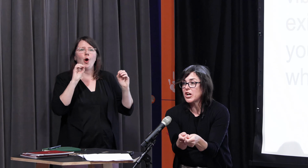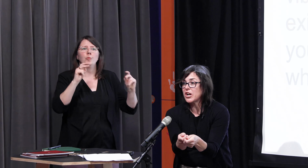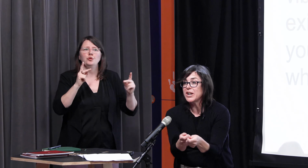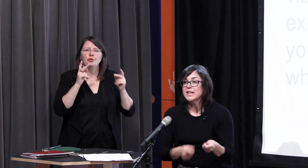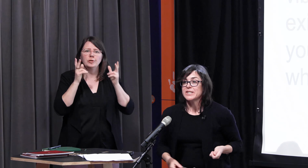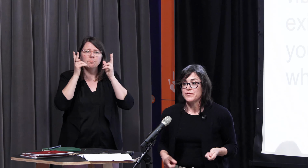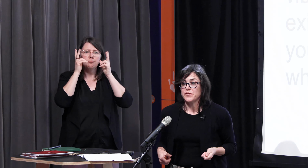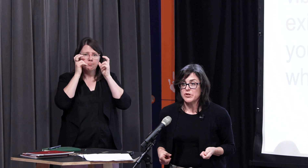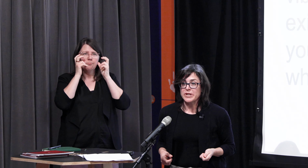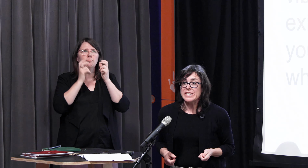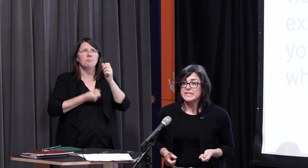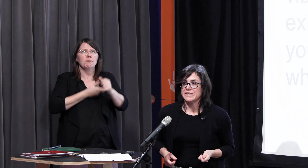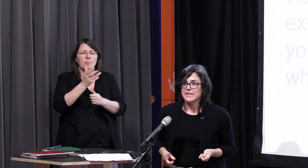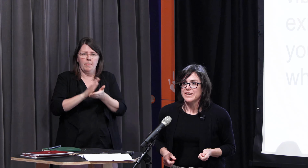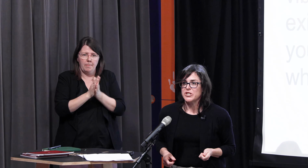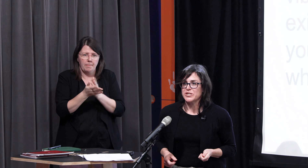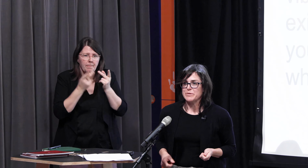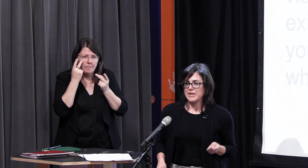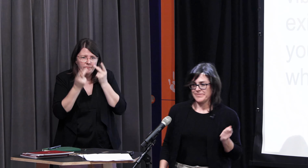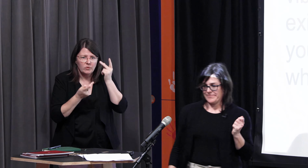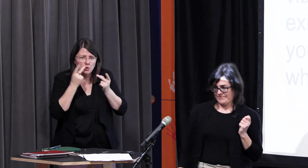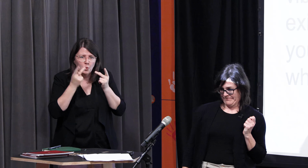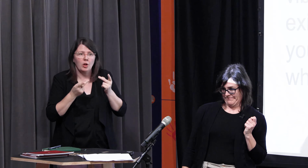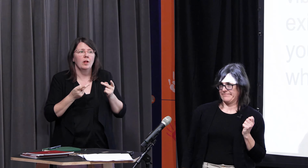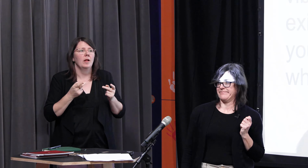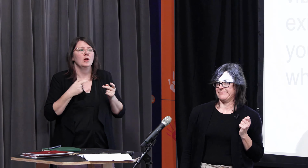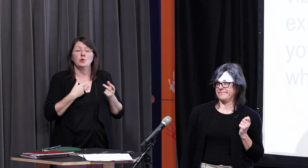to her, the flutist, and she looked at me and went,